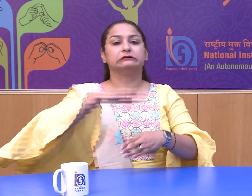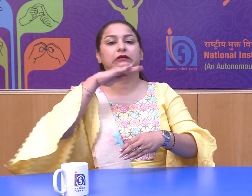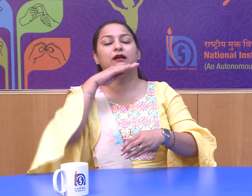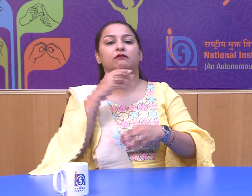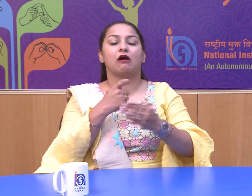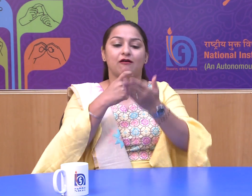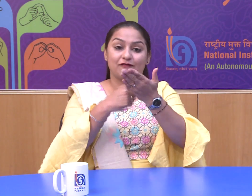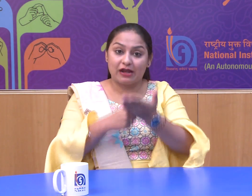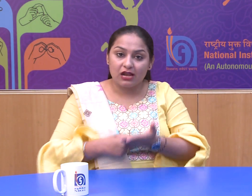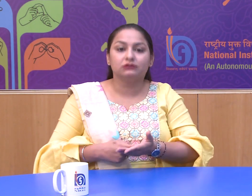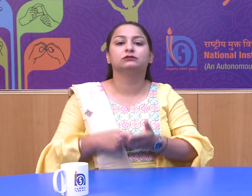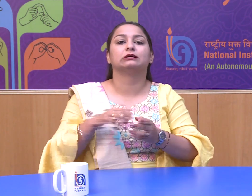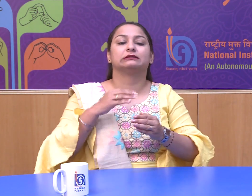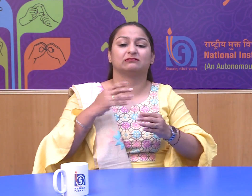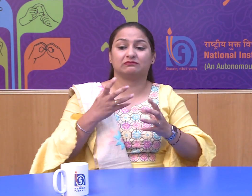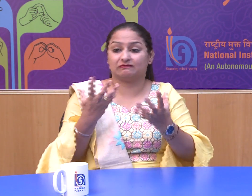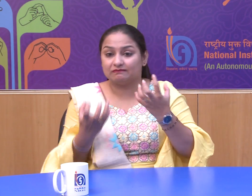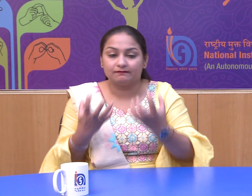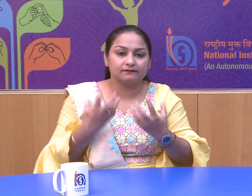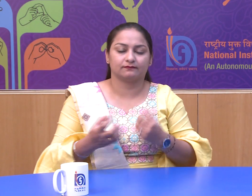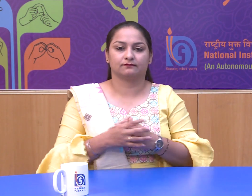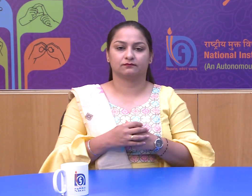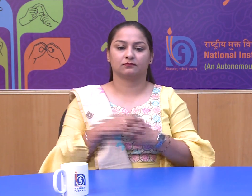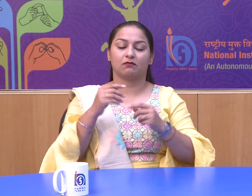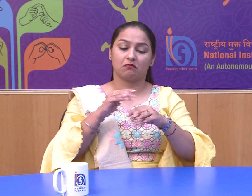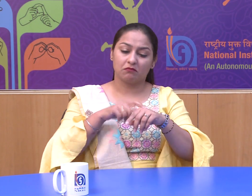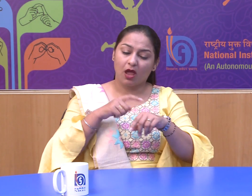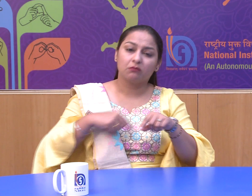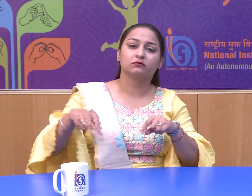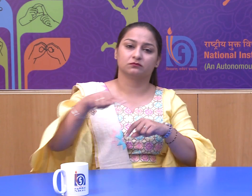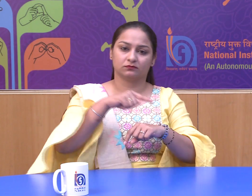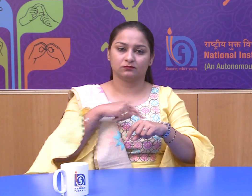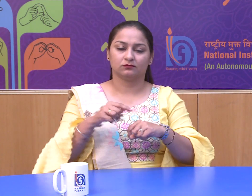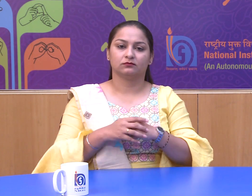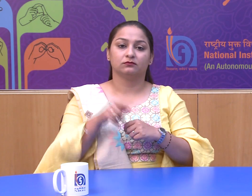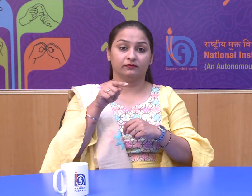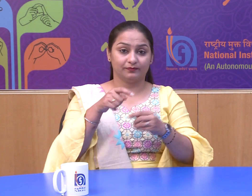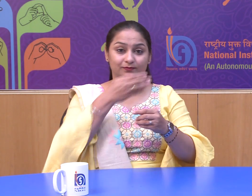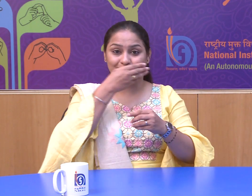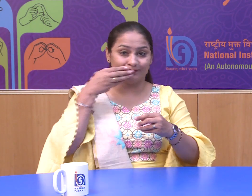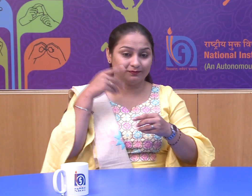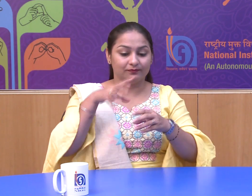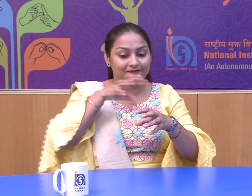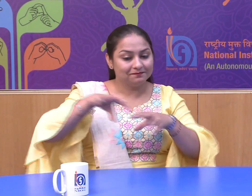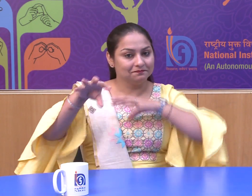religion cravings. Around this time, Buddhism split into